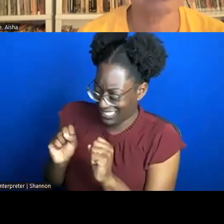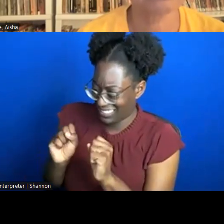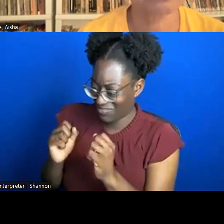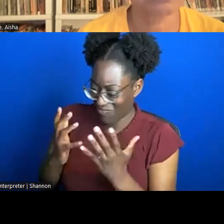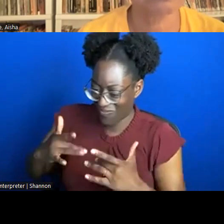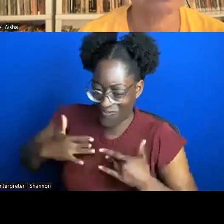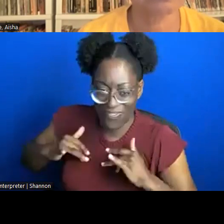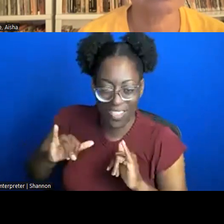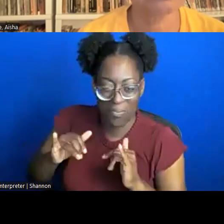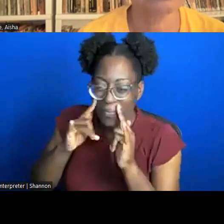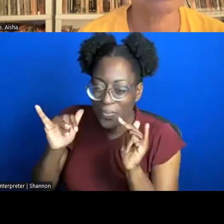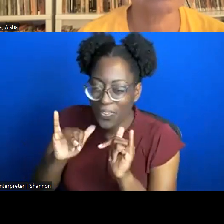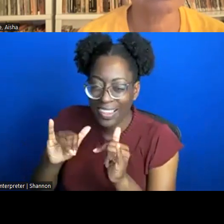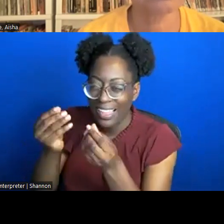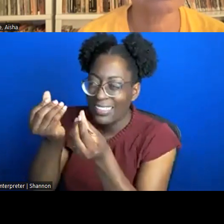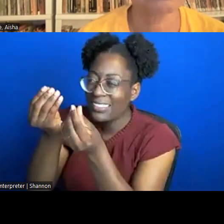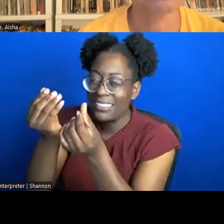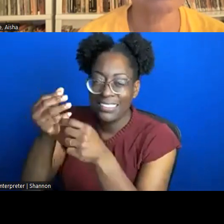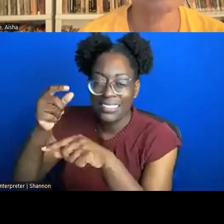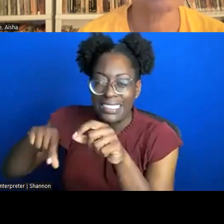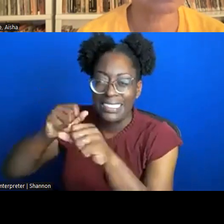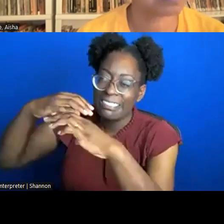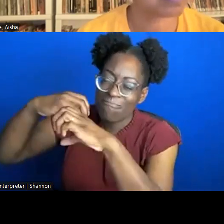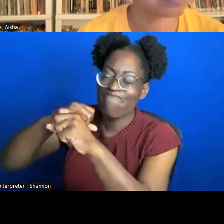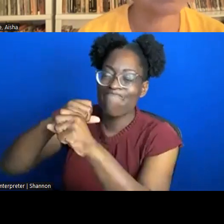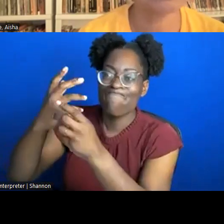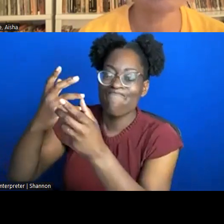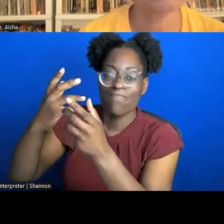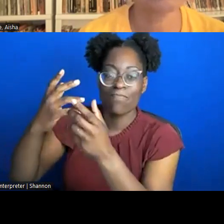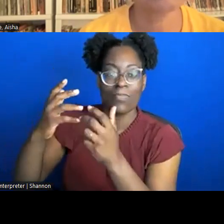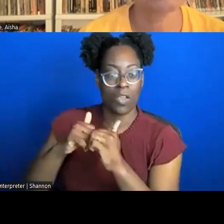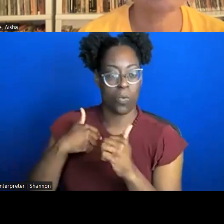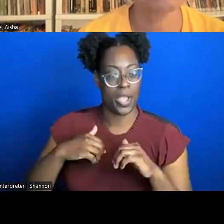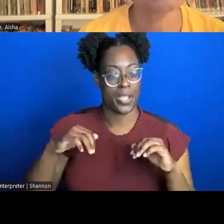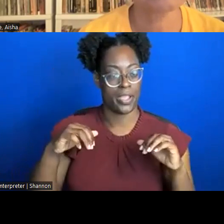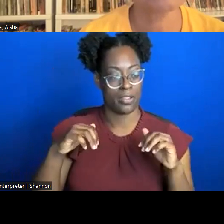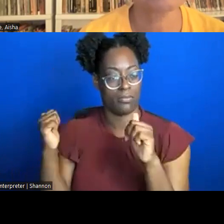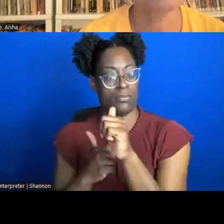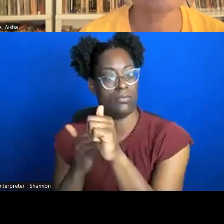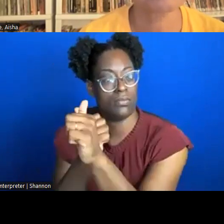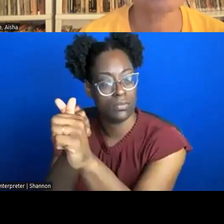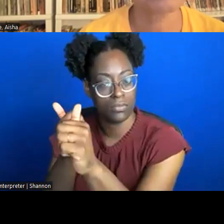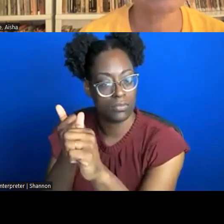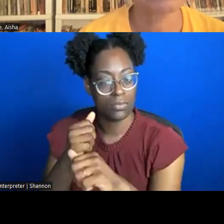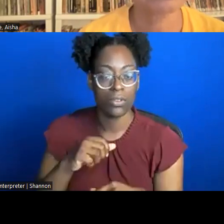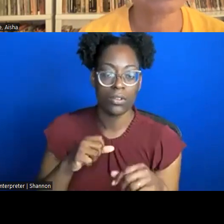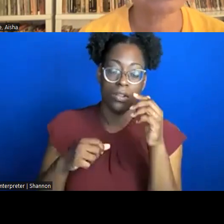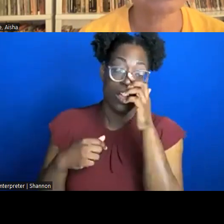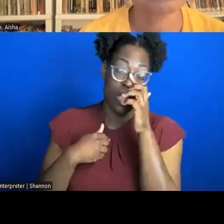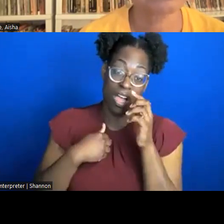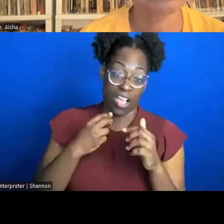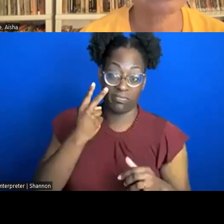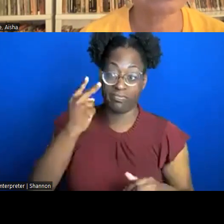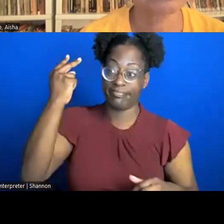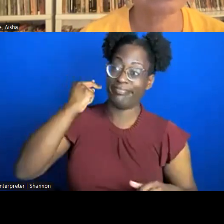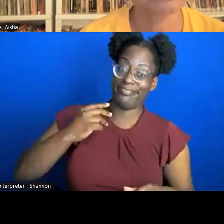that out for themselves so they can give themselves something to work towards. I often think about, again, my own experience where there were times, you know, speaking to mental